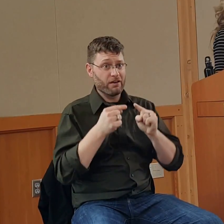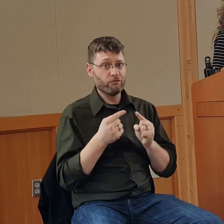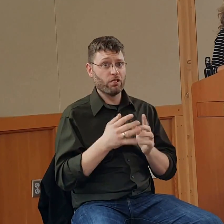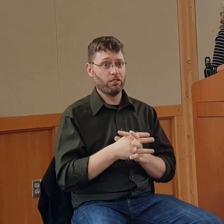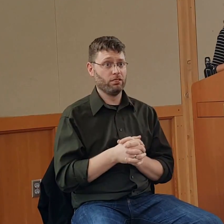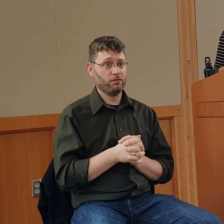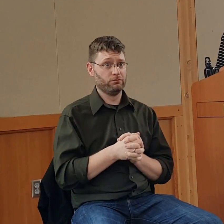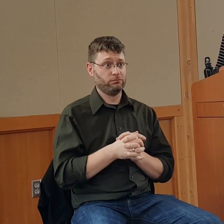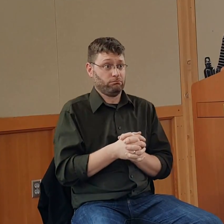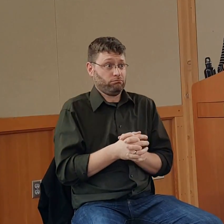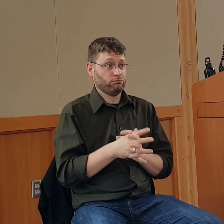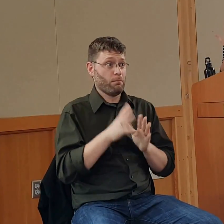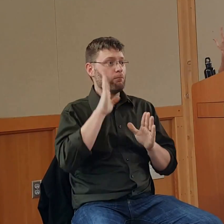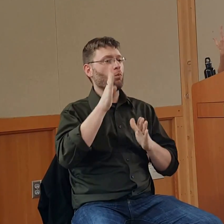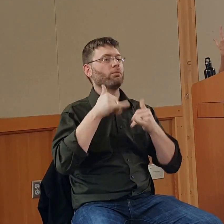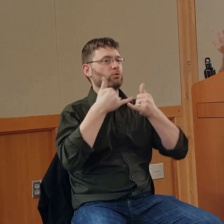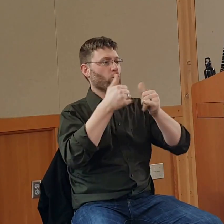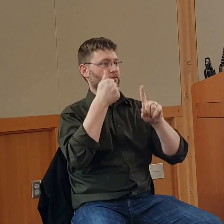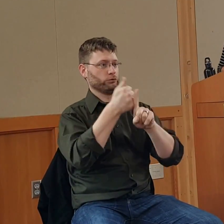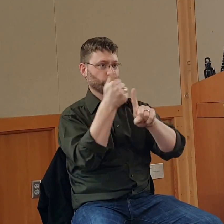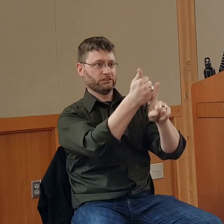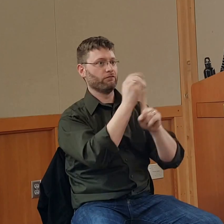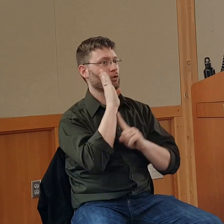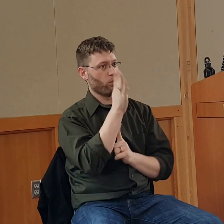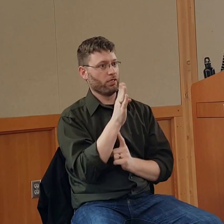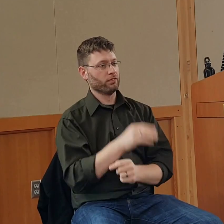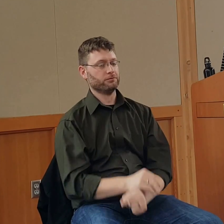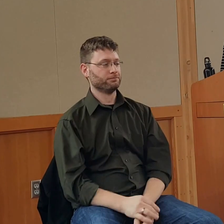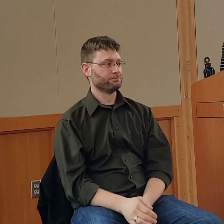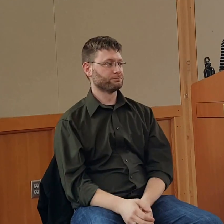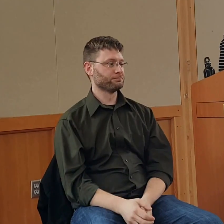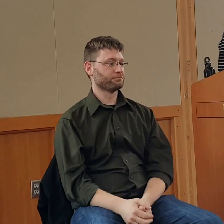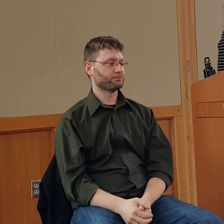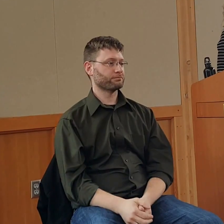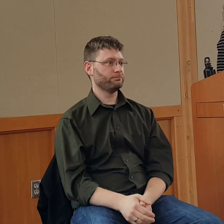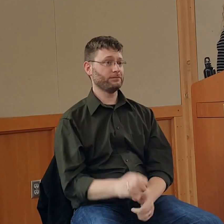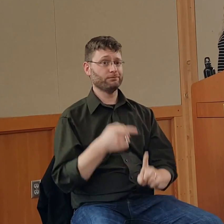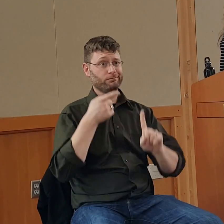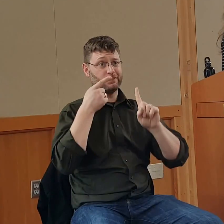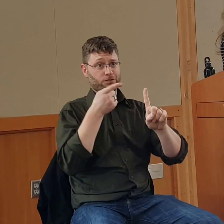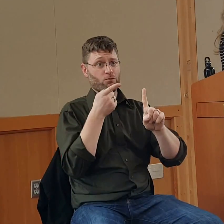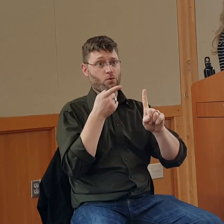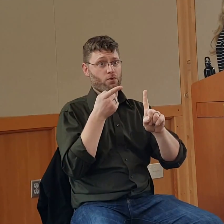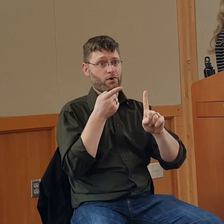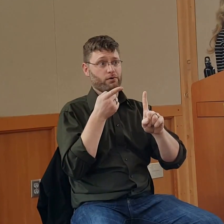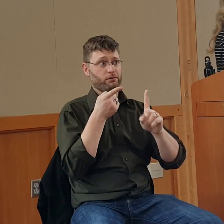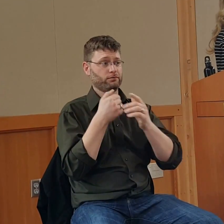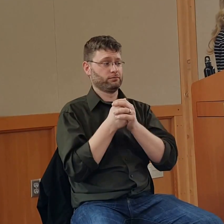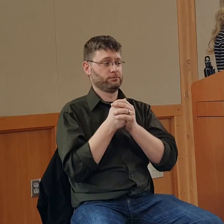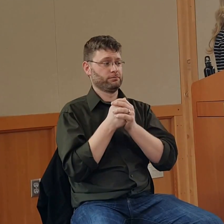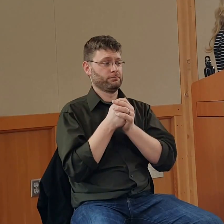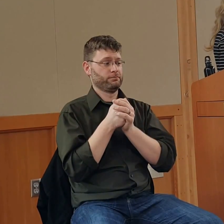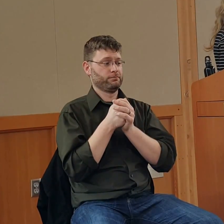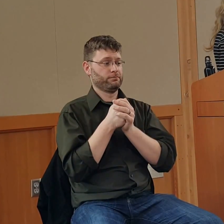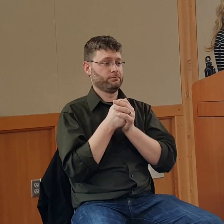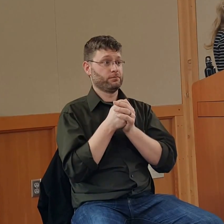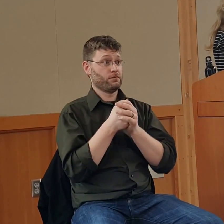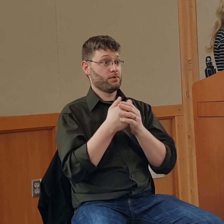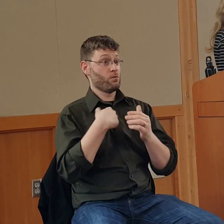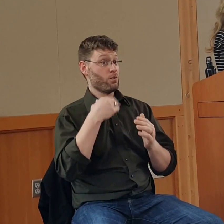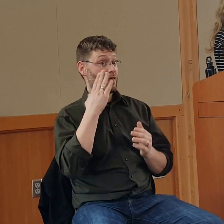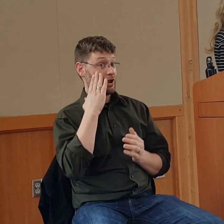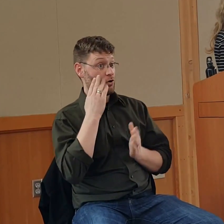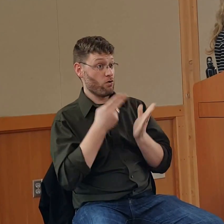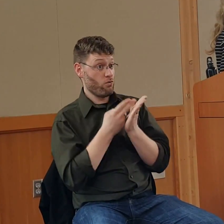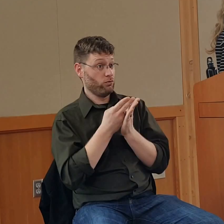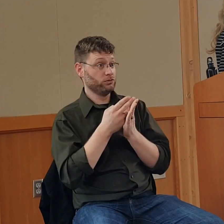be so rewarding for ourselves and for our own consciousness, right? I mean, that's the bottom line. Because what I know for sure is that the problems we have